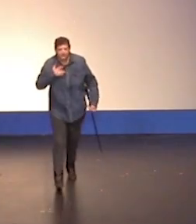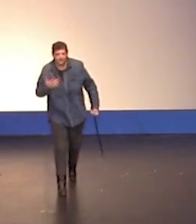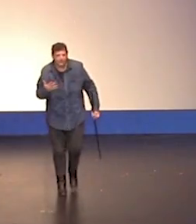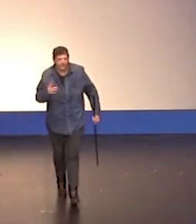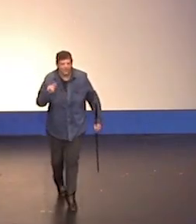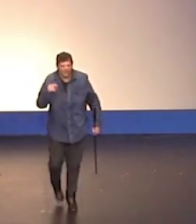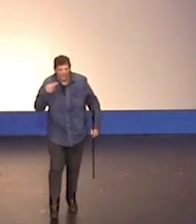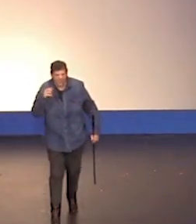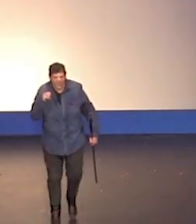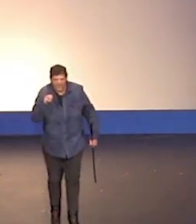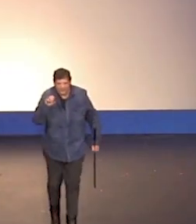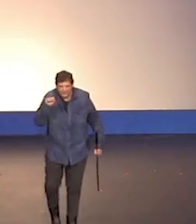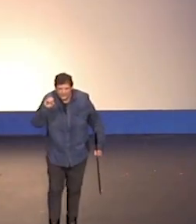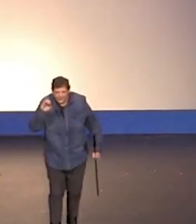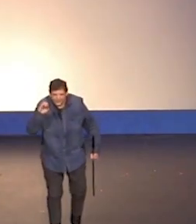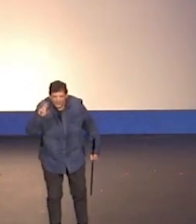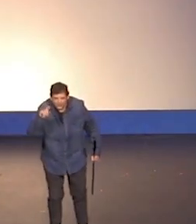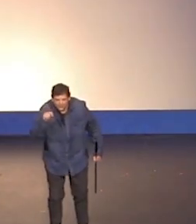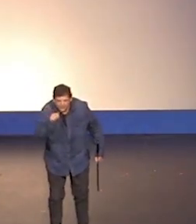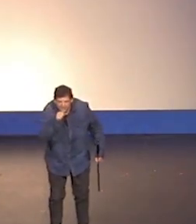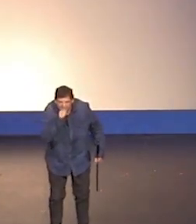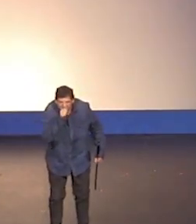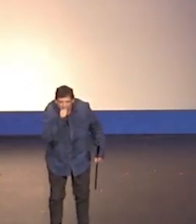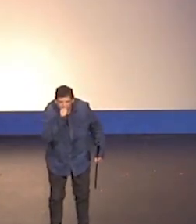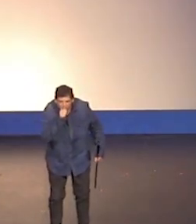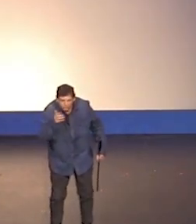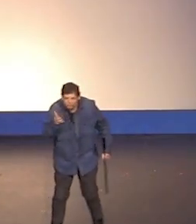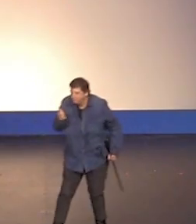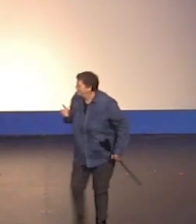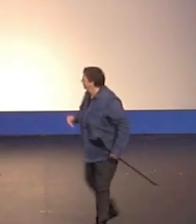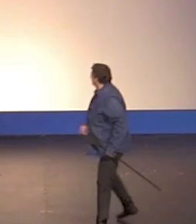Okay, next we have the secret.